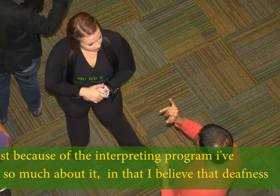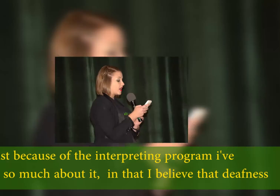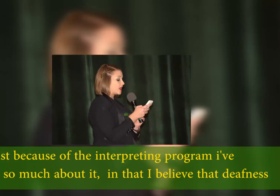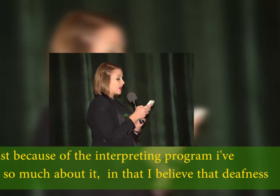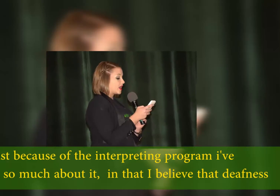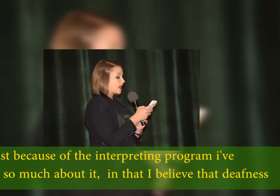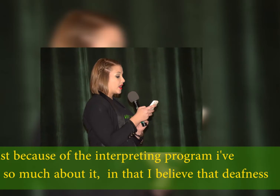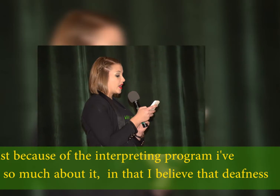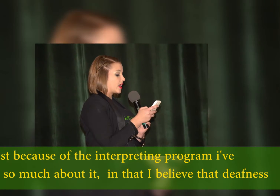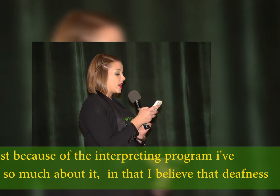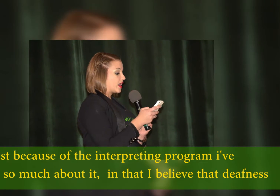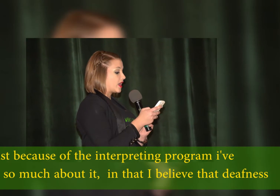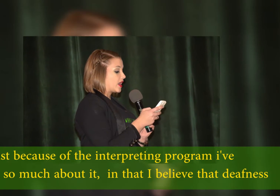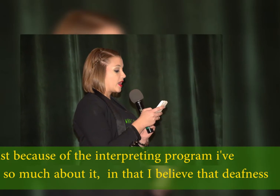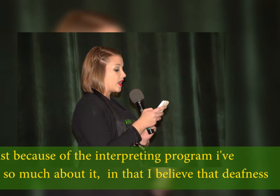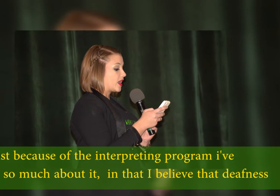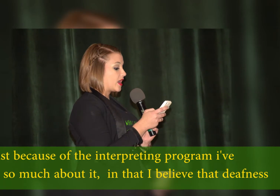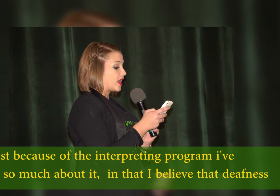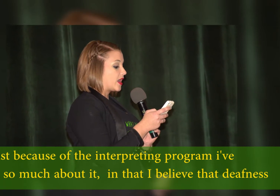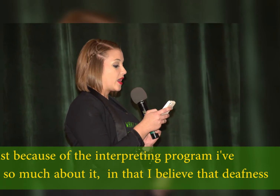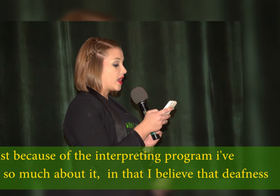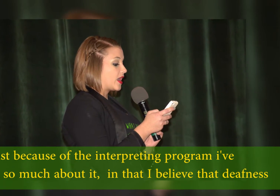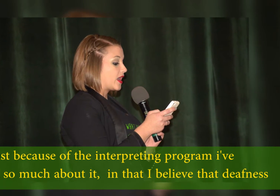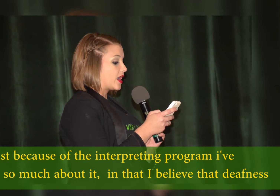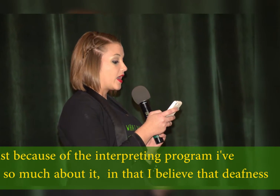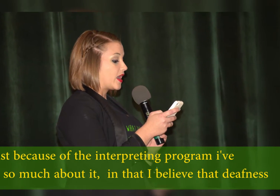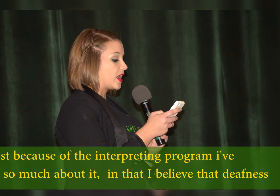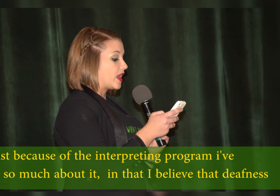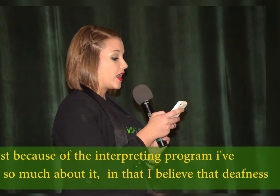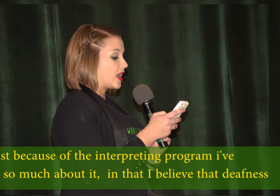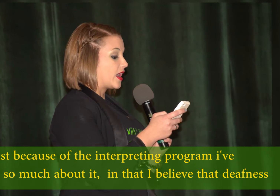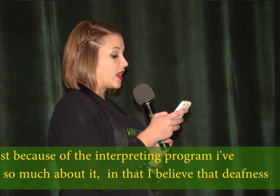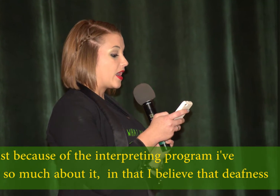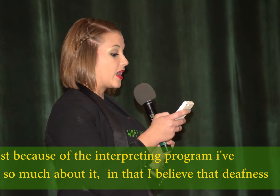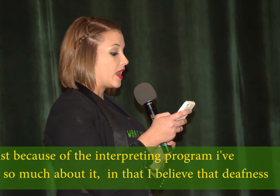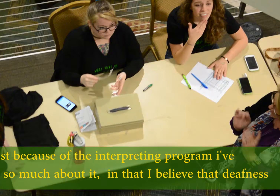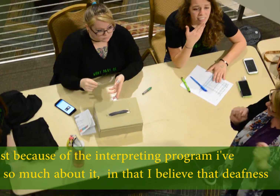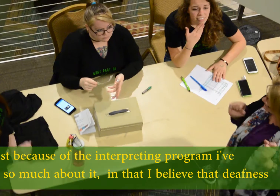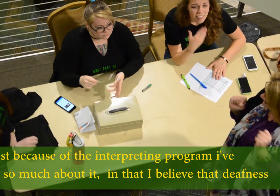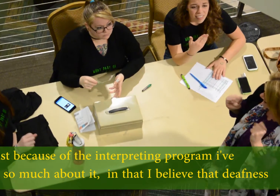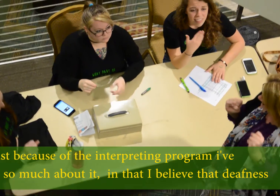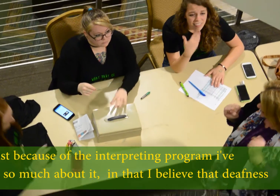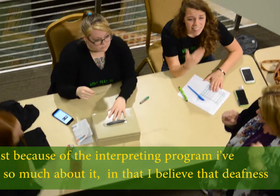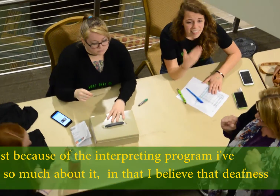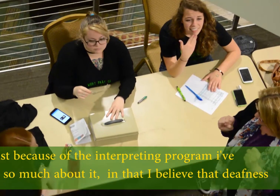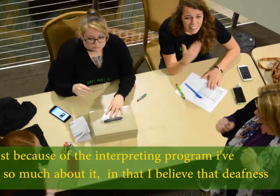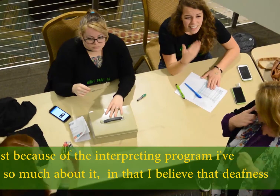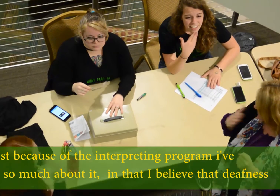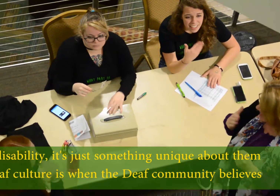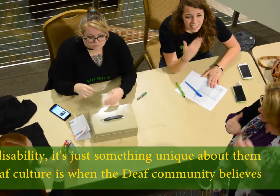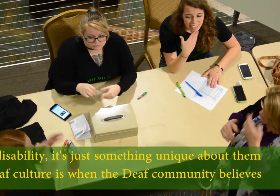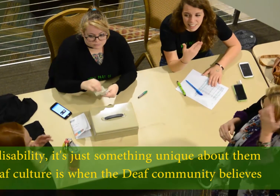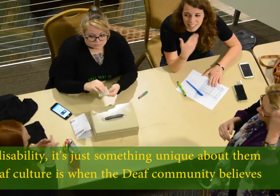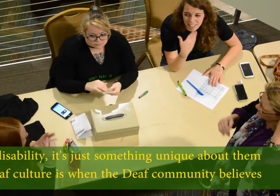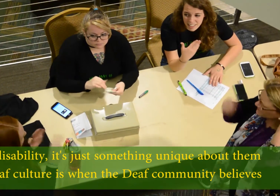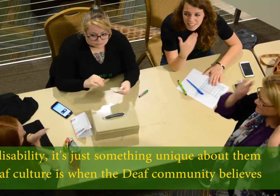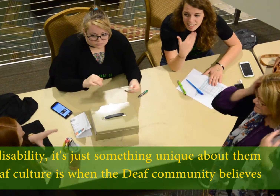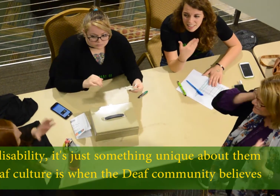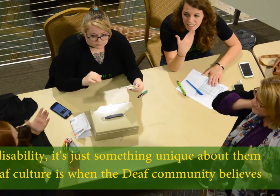Just because of the interpreting program, I've learned so much about it and that I believe that Deafness is not a disability and it's just